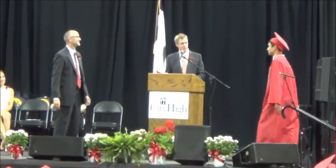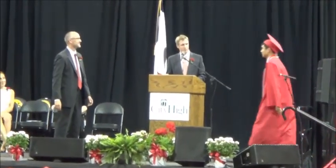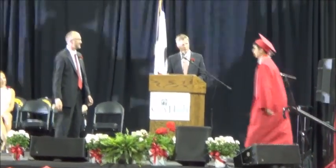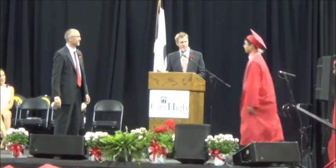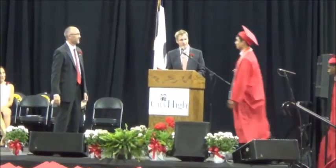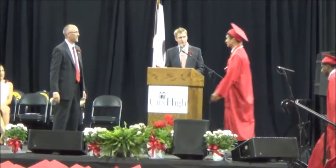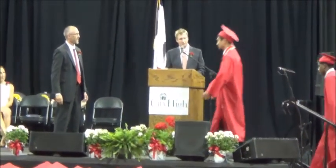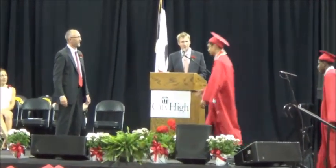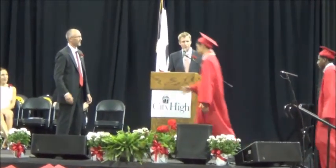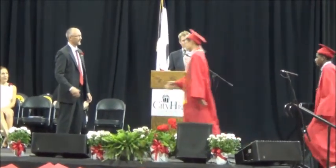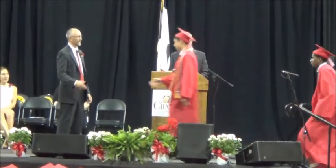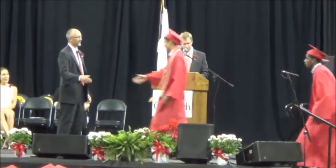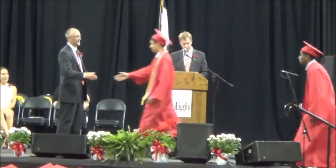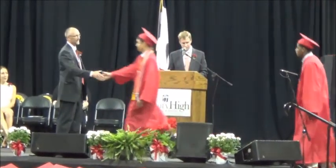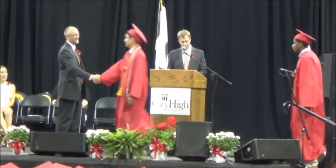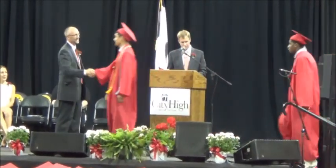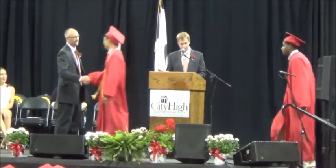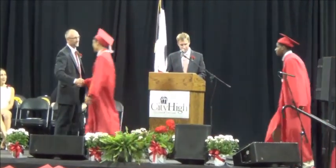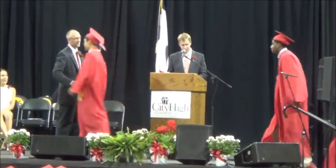Dustin V. Gui.